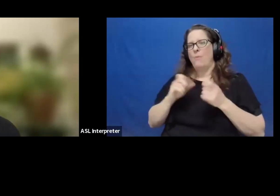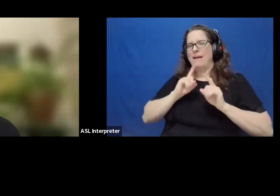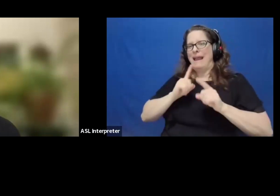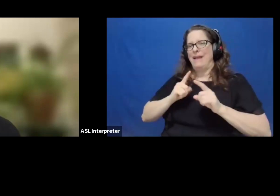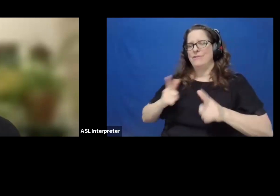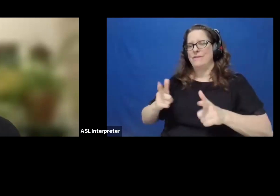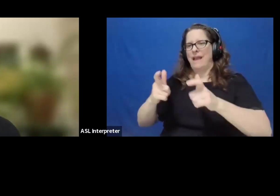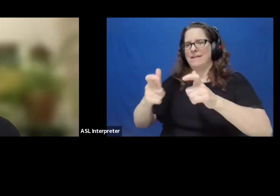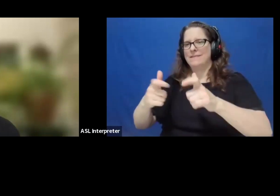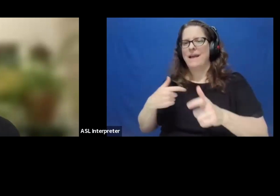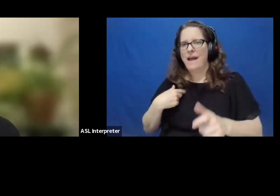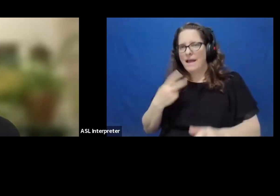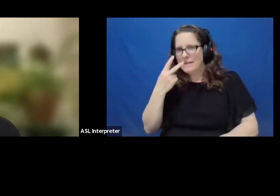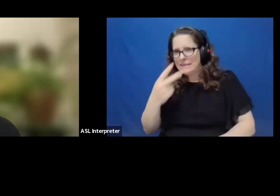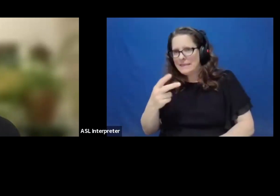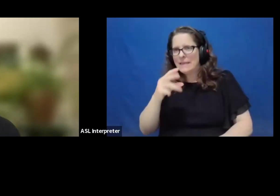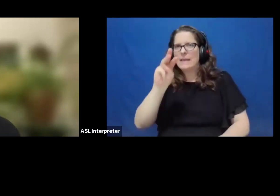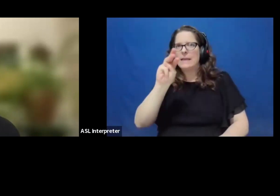Michael Hedgecop.